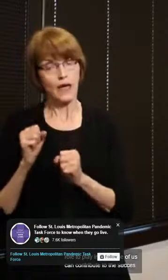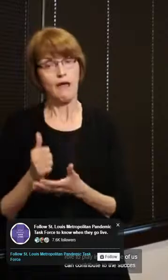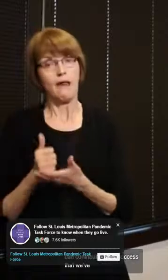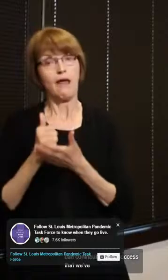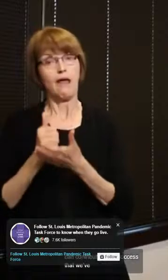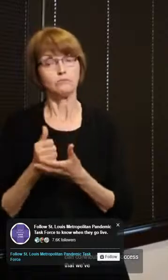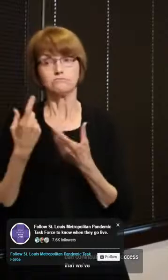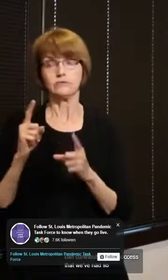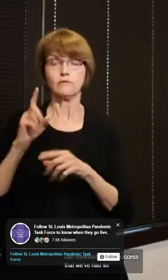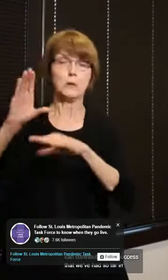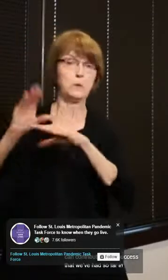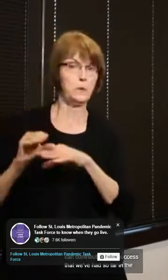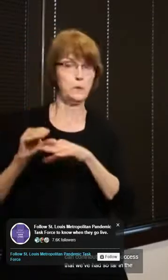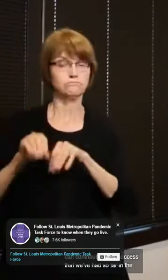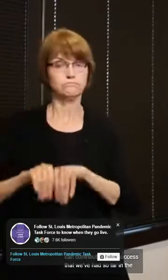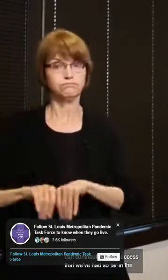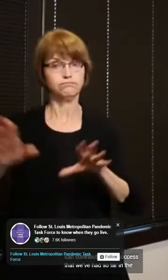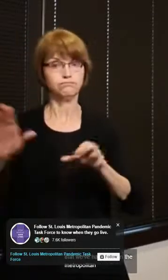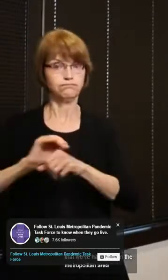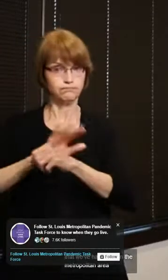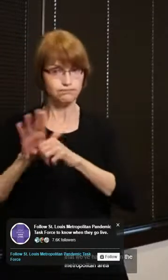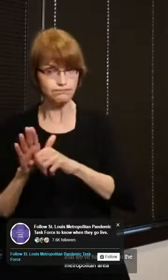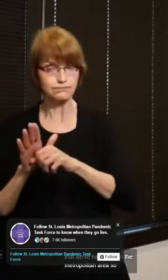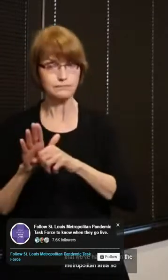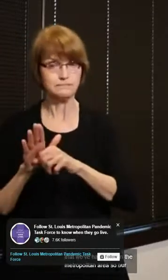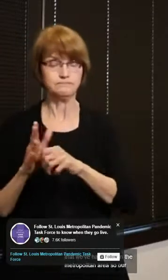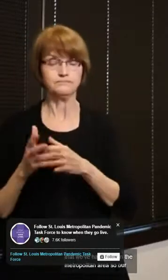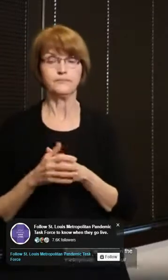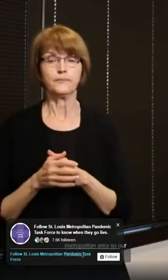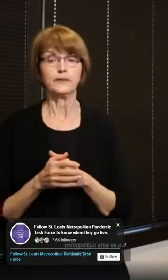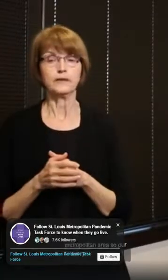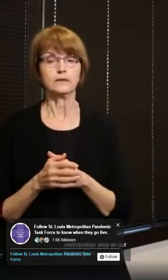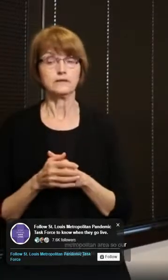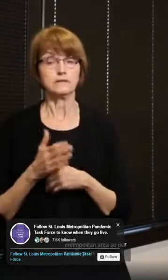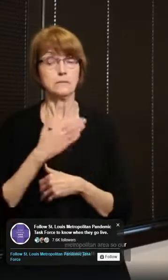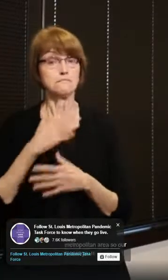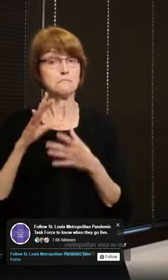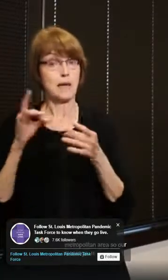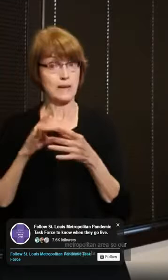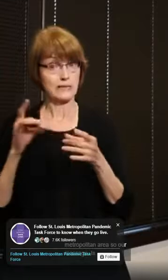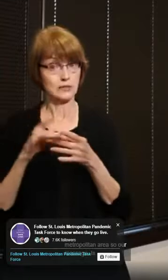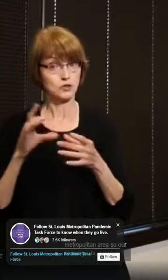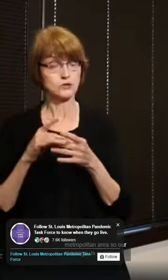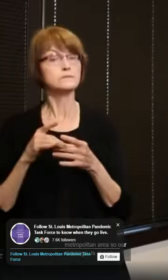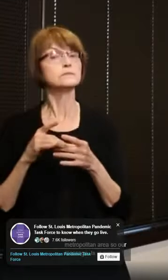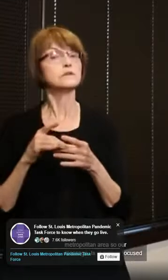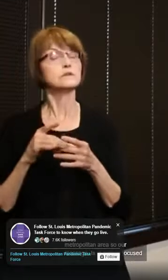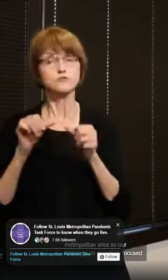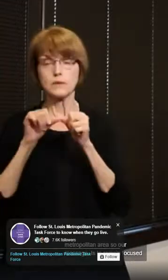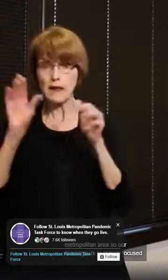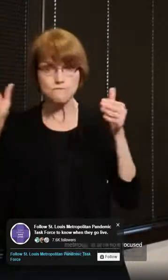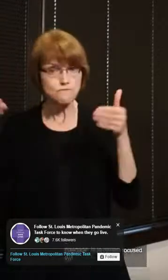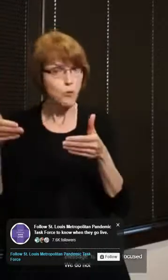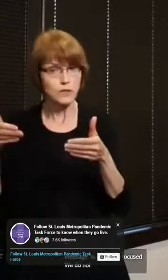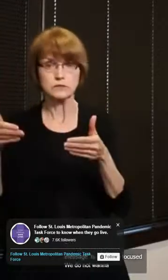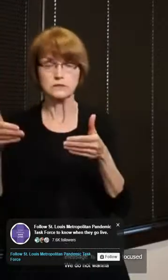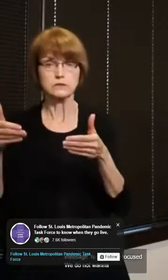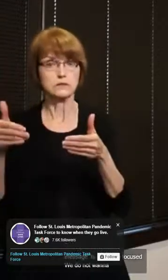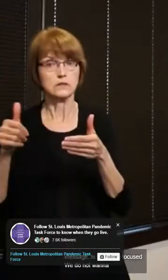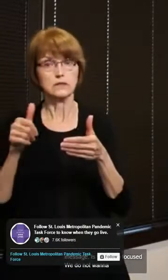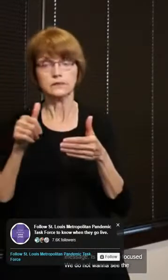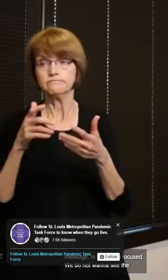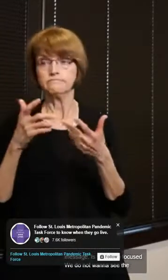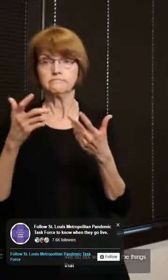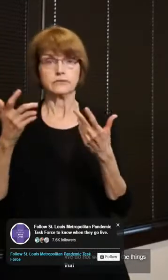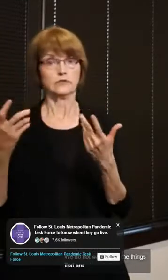we've had so far in the metropolitan area. So our message to you is to remain focused. We do not want to see the